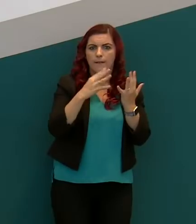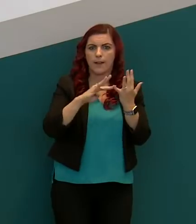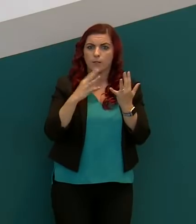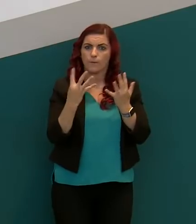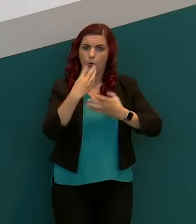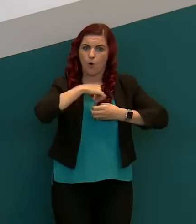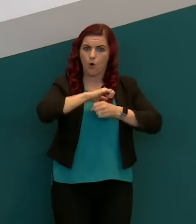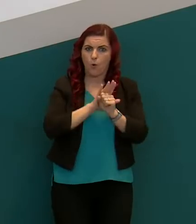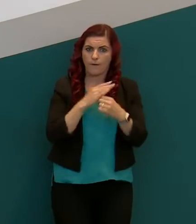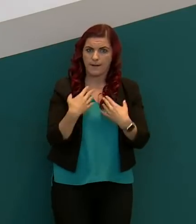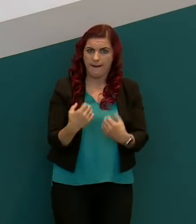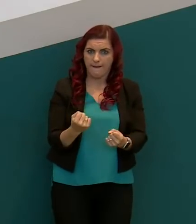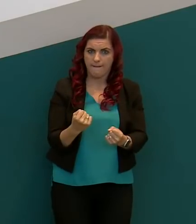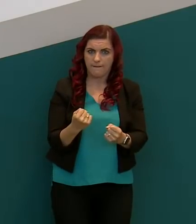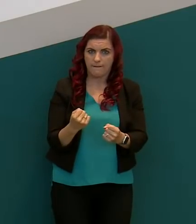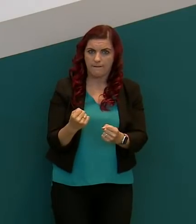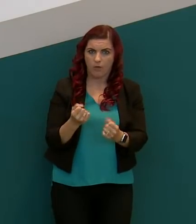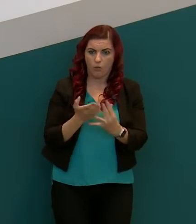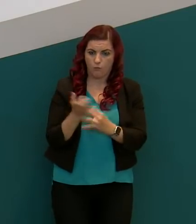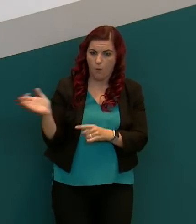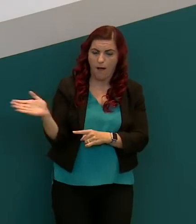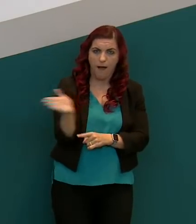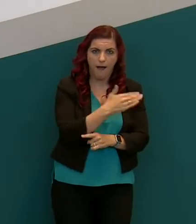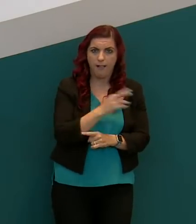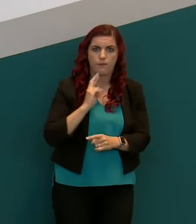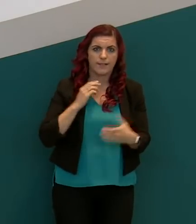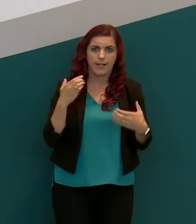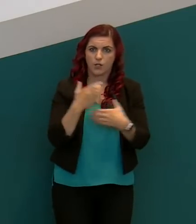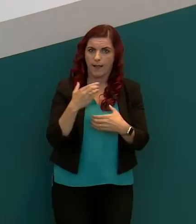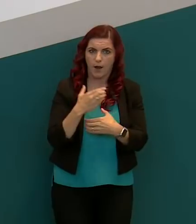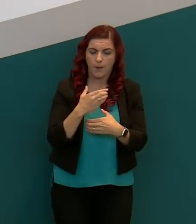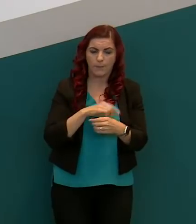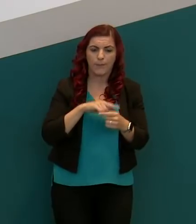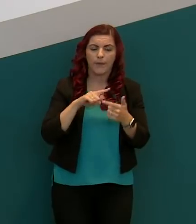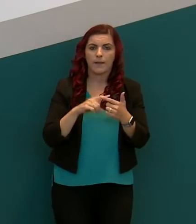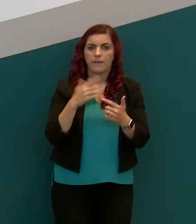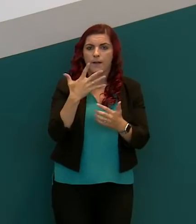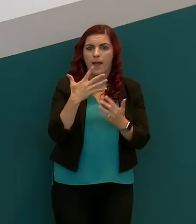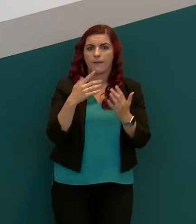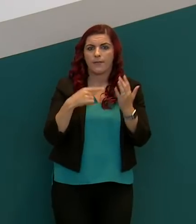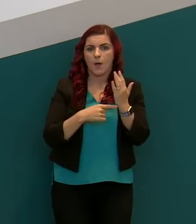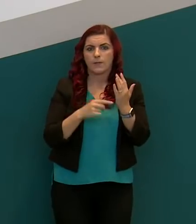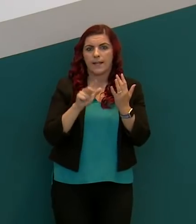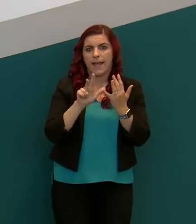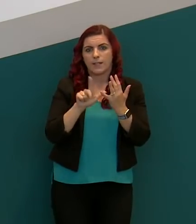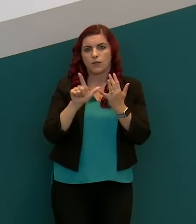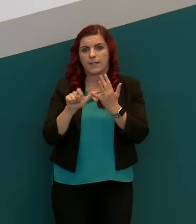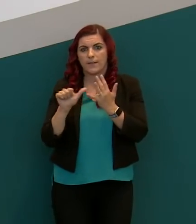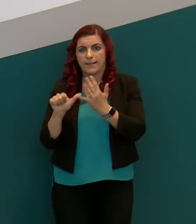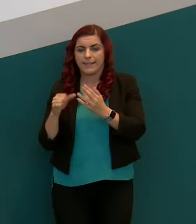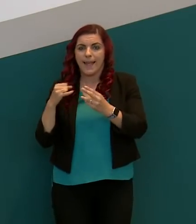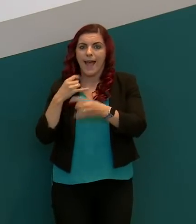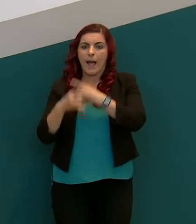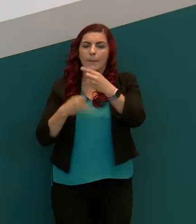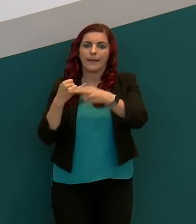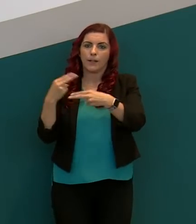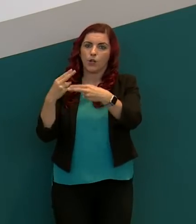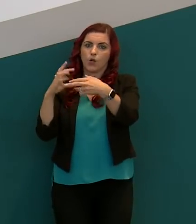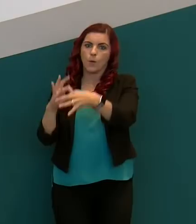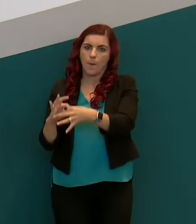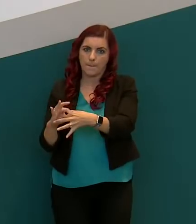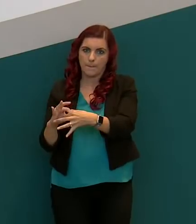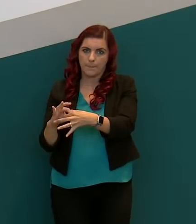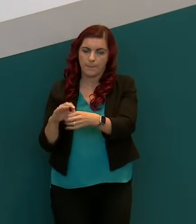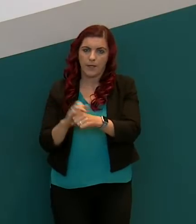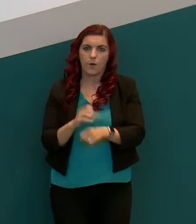7,594 cases across all residential care facilities, of which 5,876 have been in nursing homes. There have